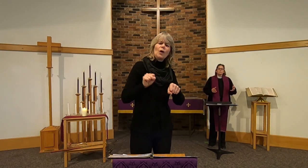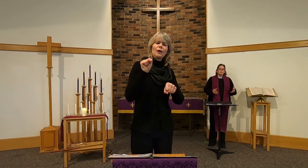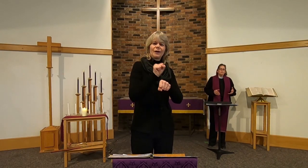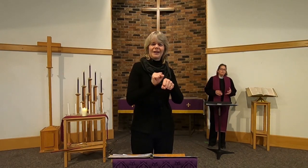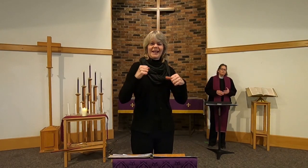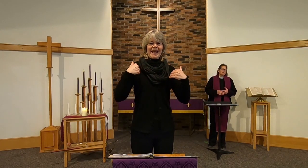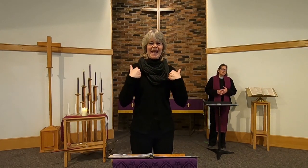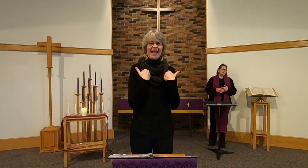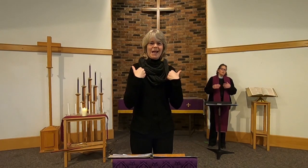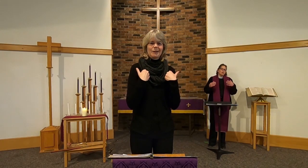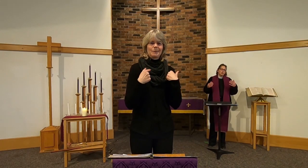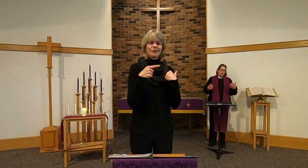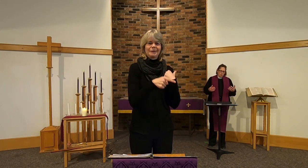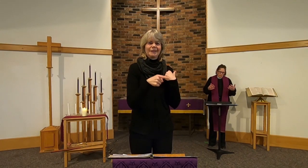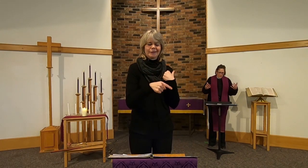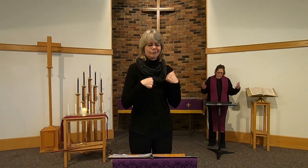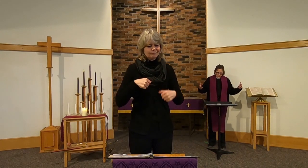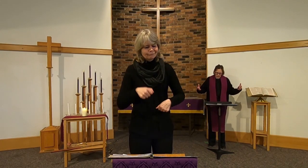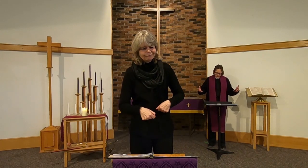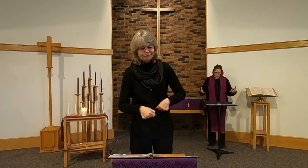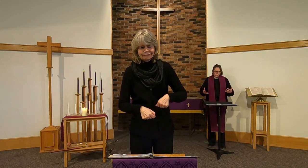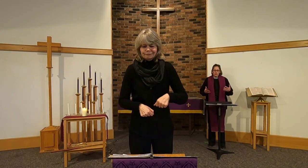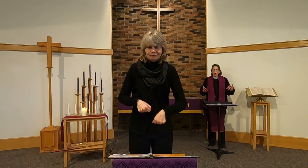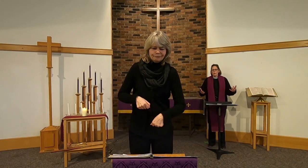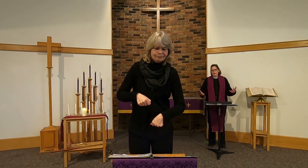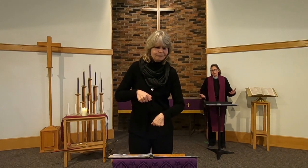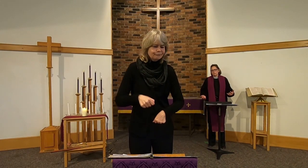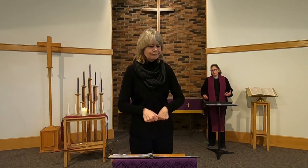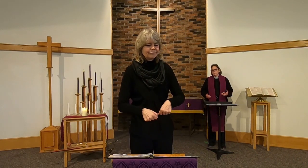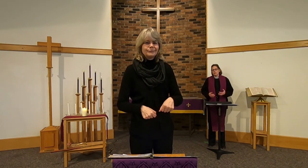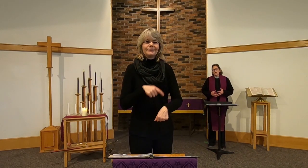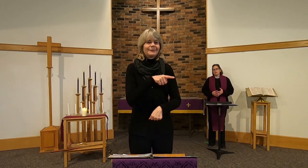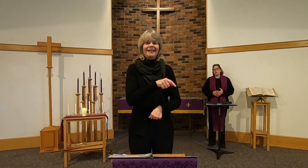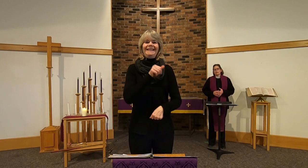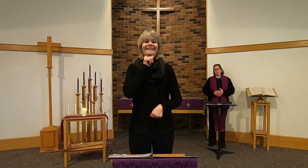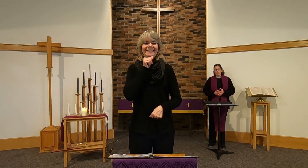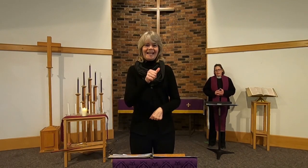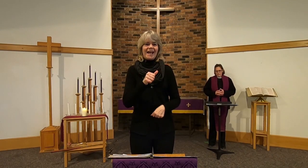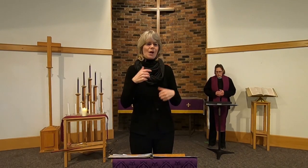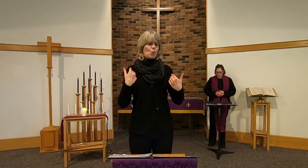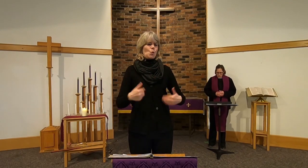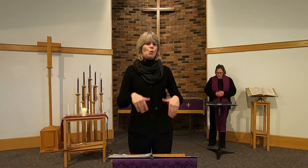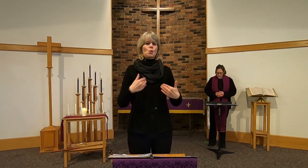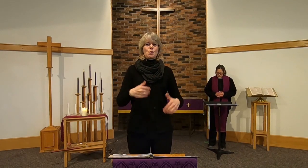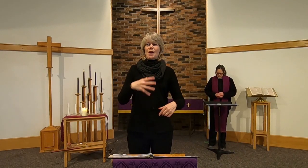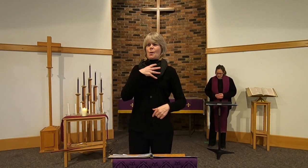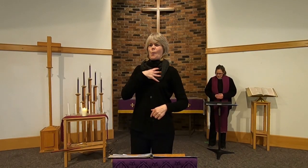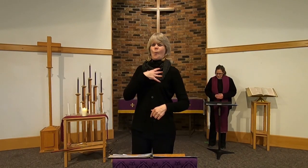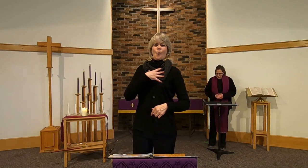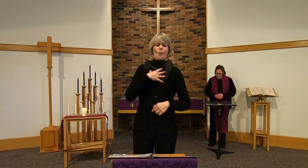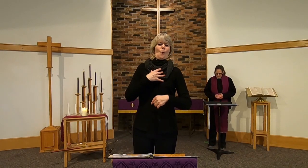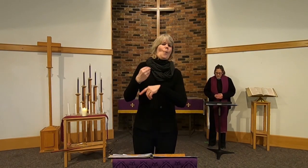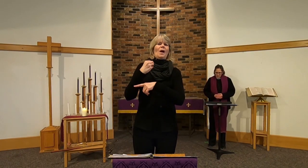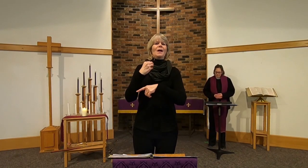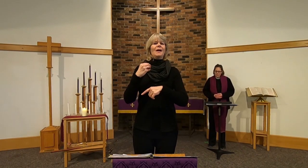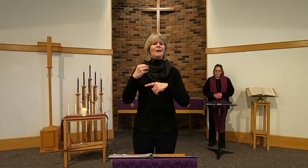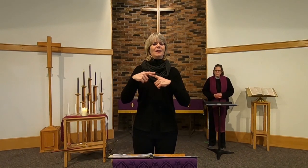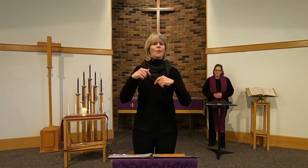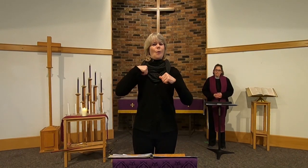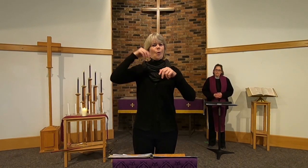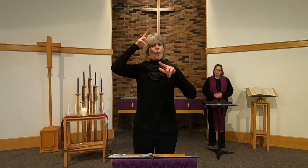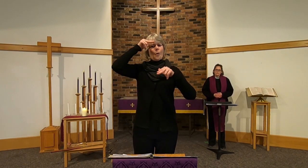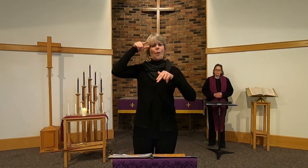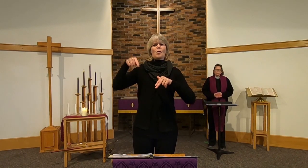some beautiful, glorious kind of show animal like a white horse or something like that.